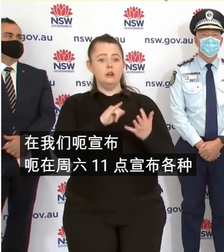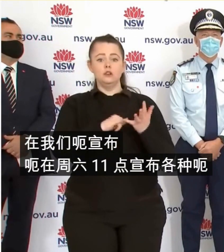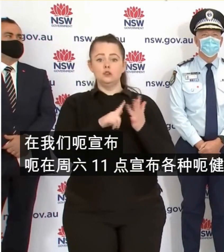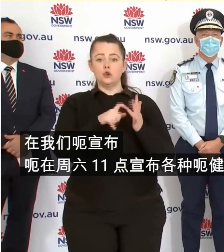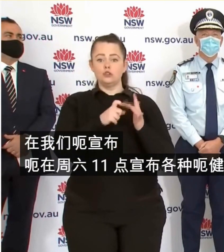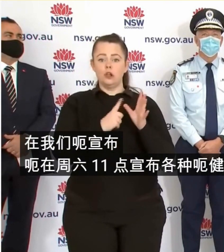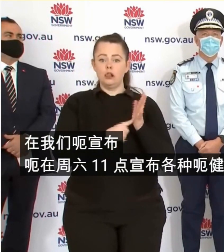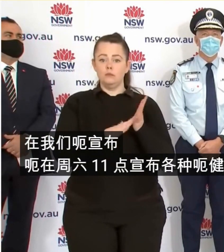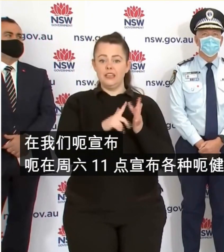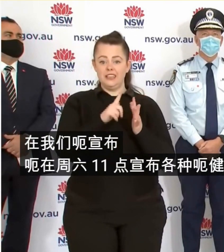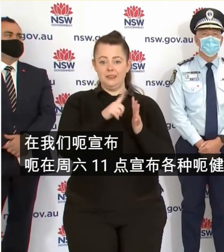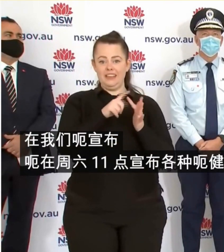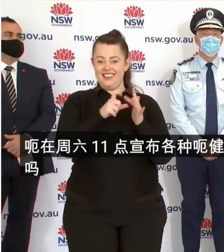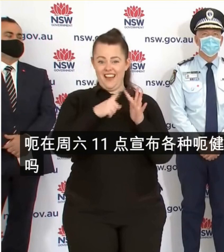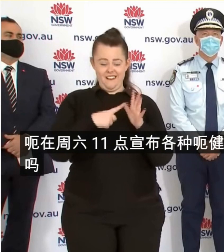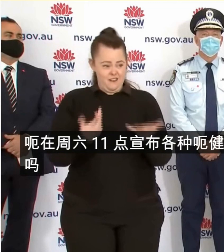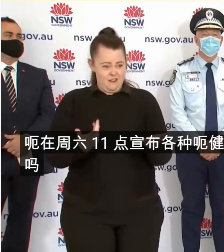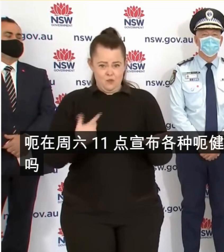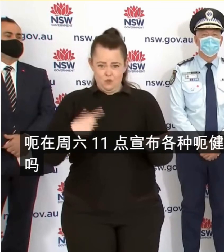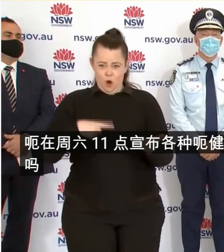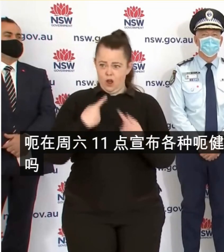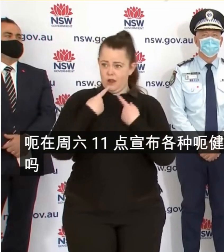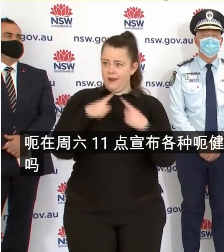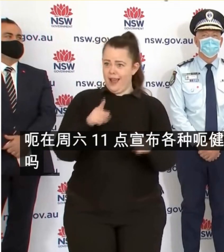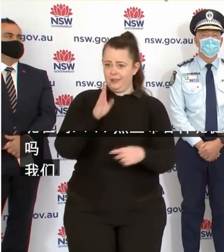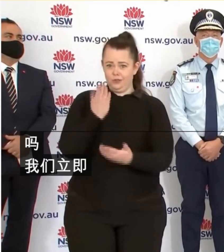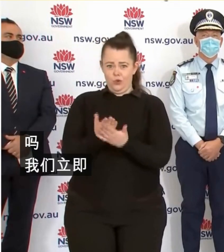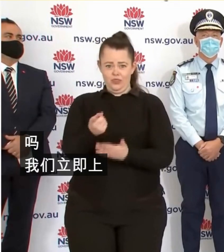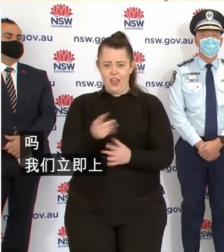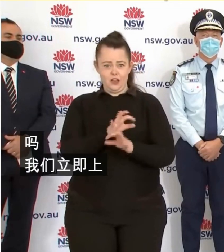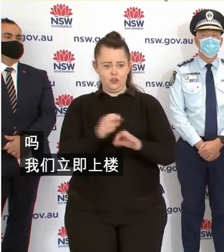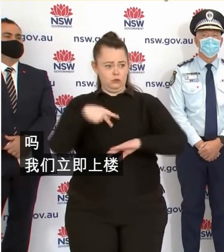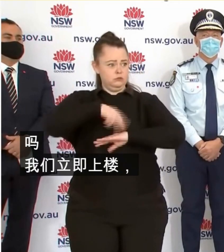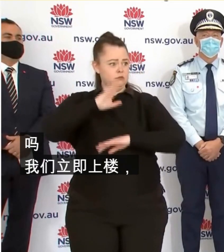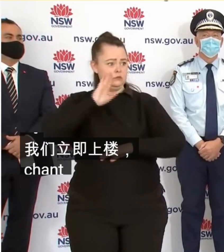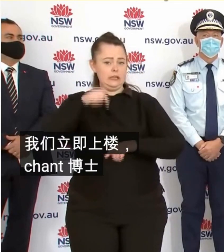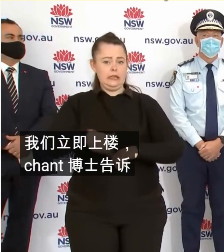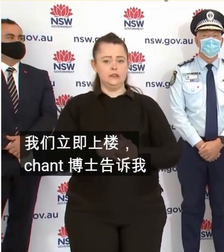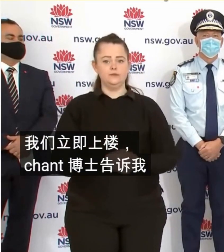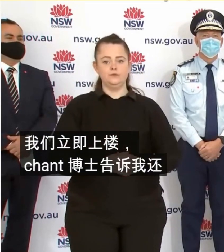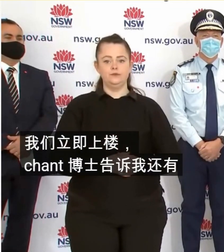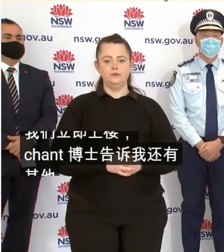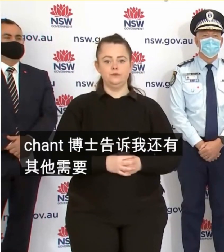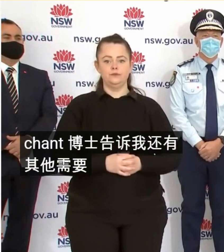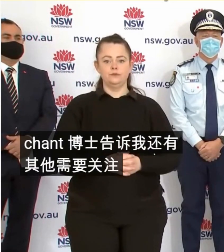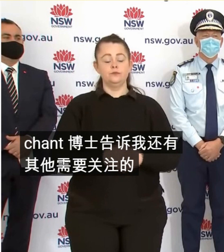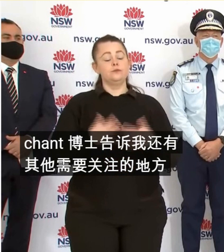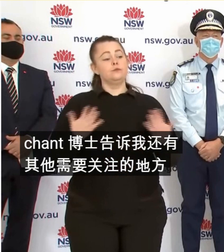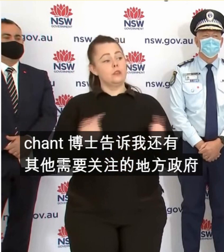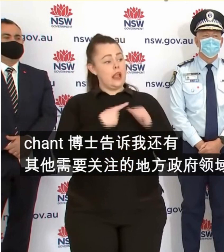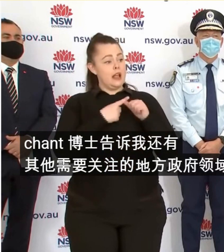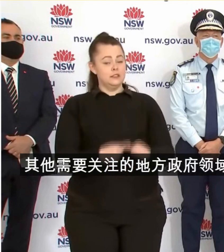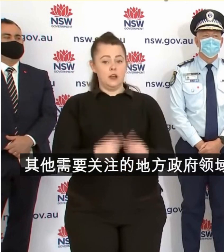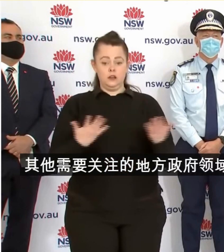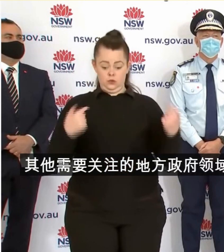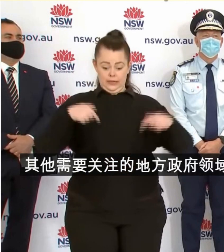various health updates at 11 o'clock on Saturday, we went immediately upstairs and Dr. Chant advised me that there are additional